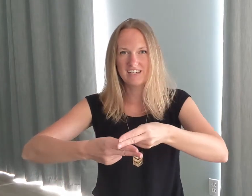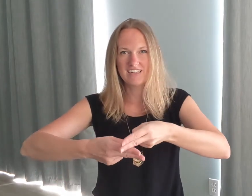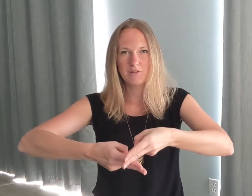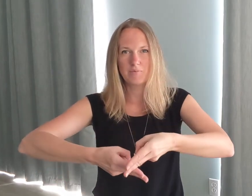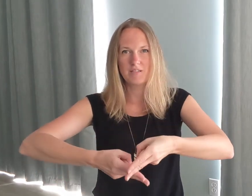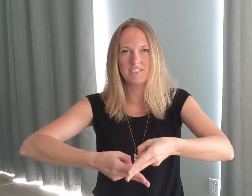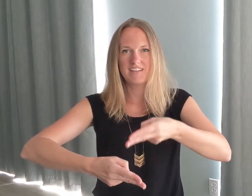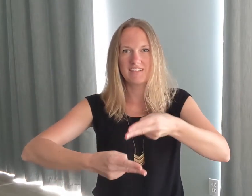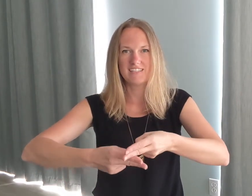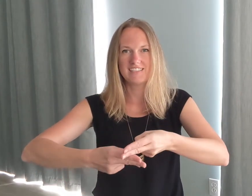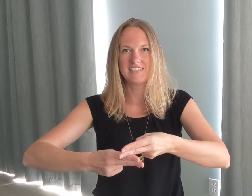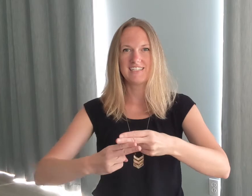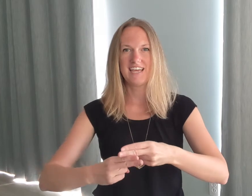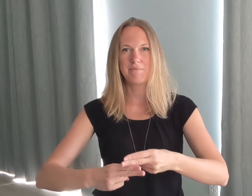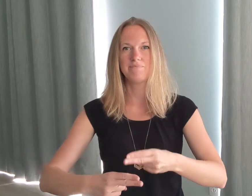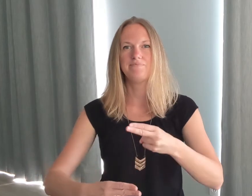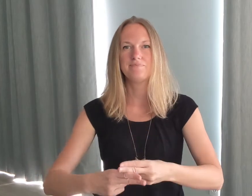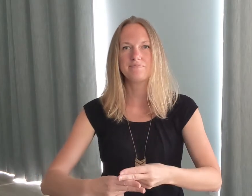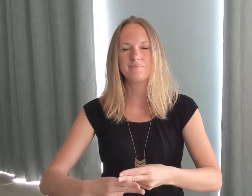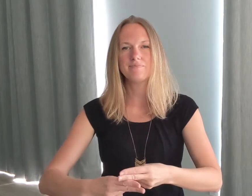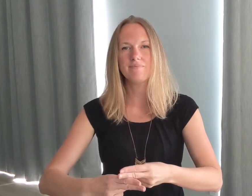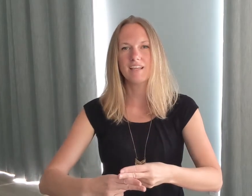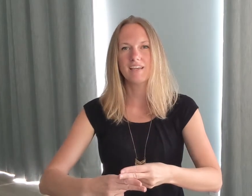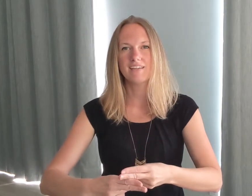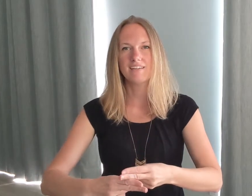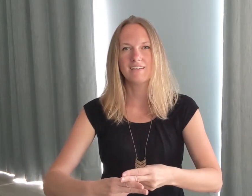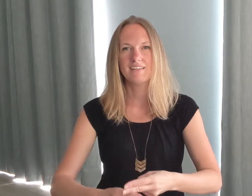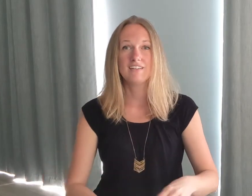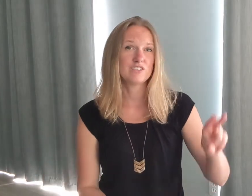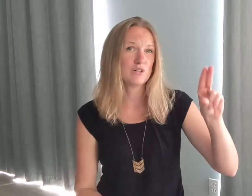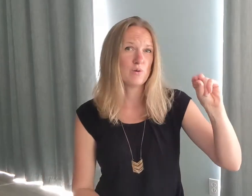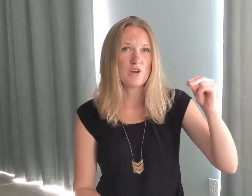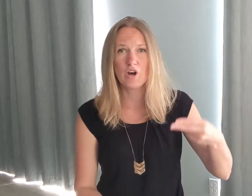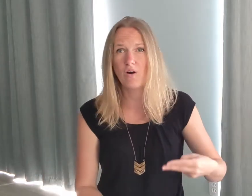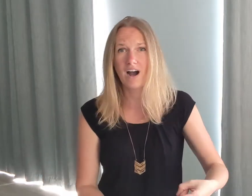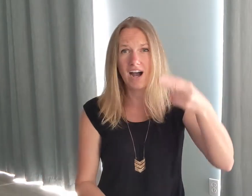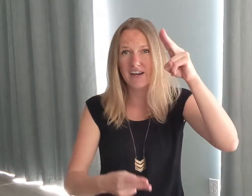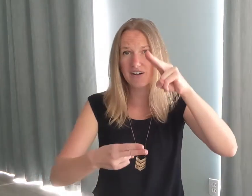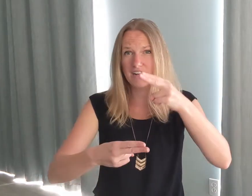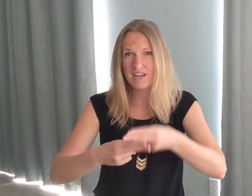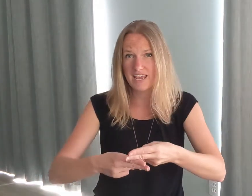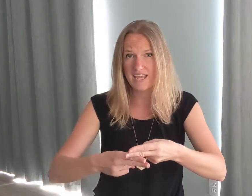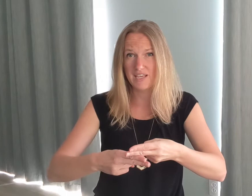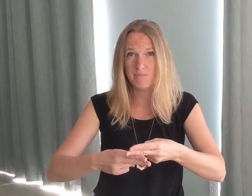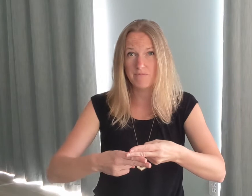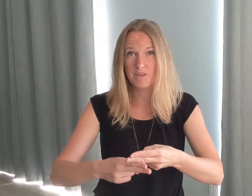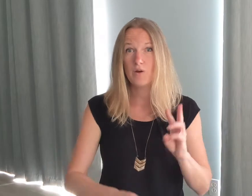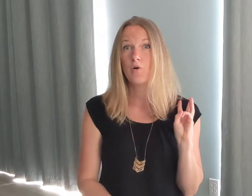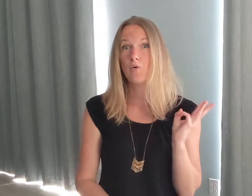you bring them together like this, name, okay? So no higher name,